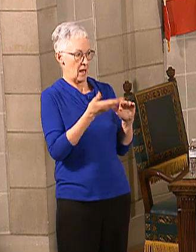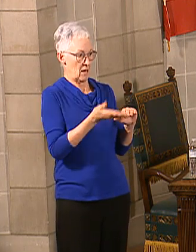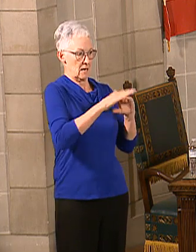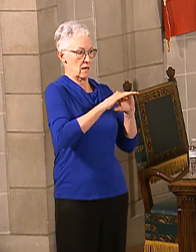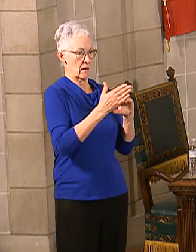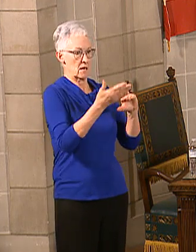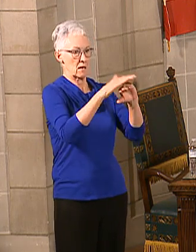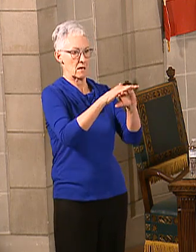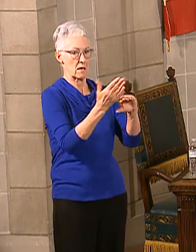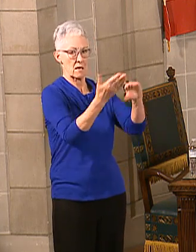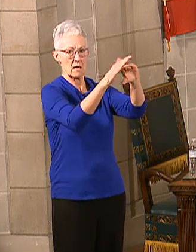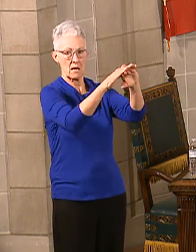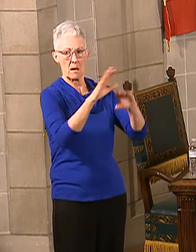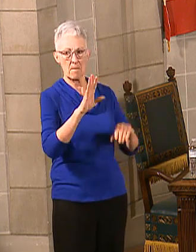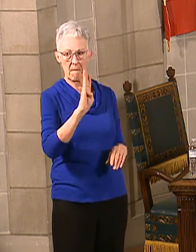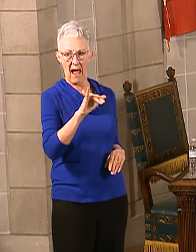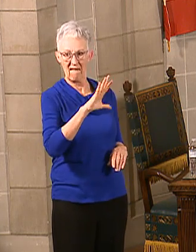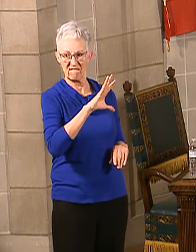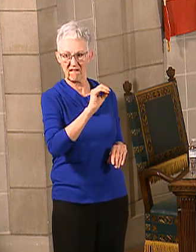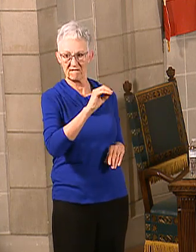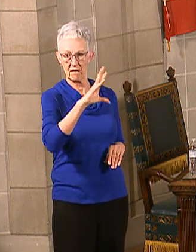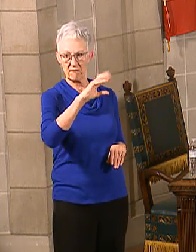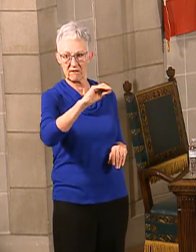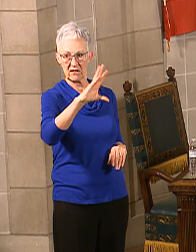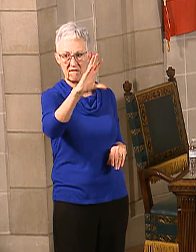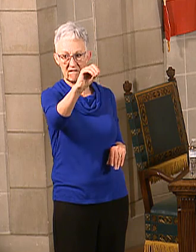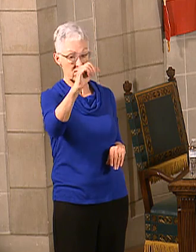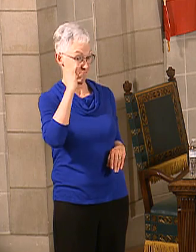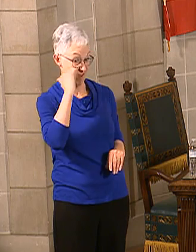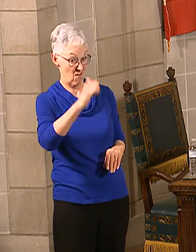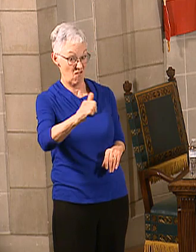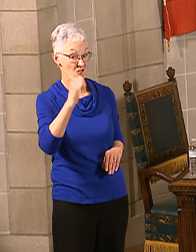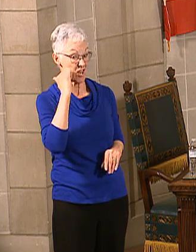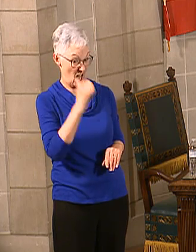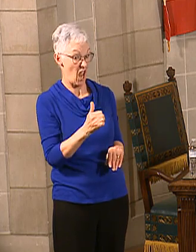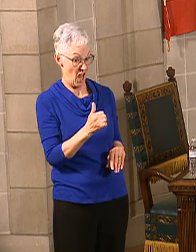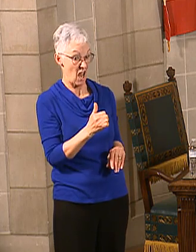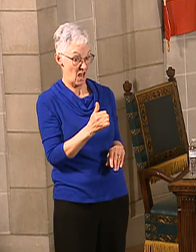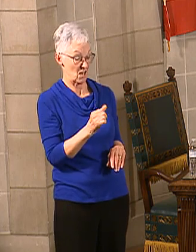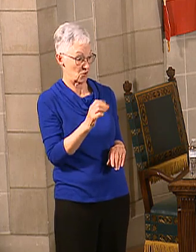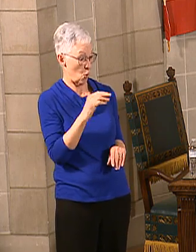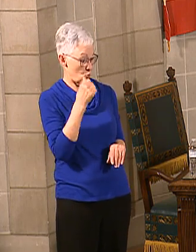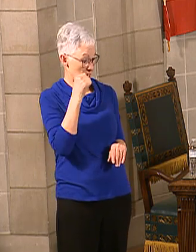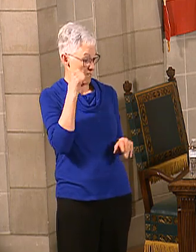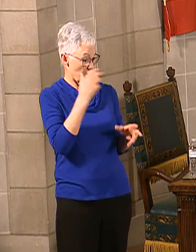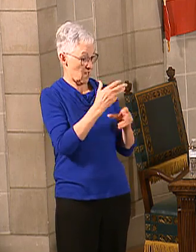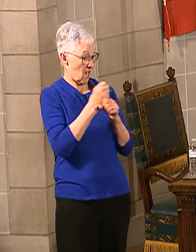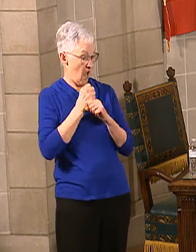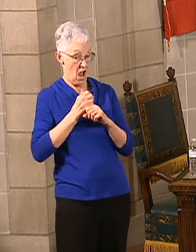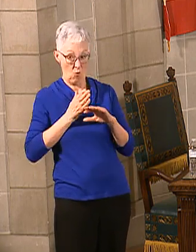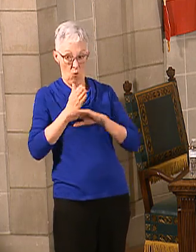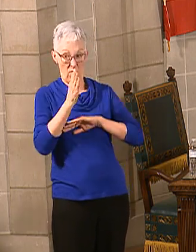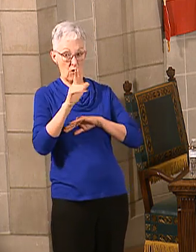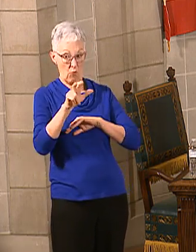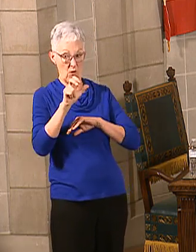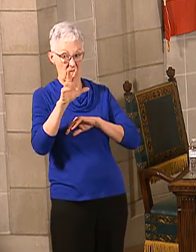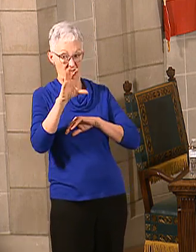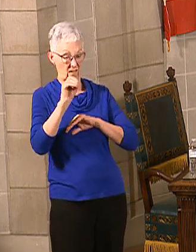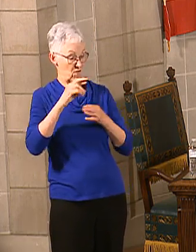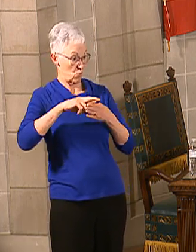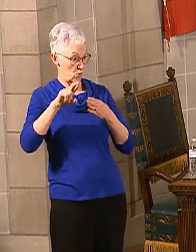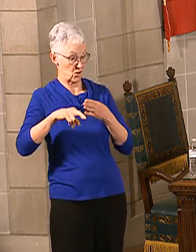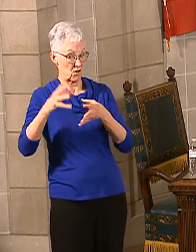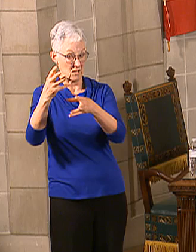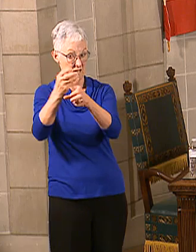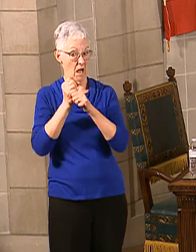back yesterday. All right, so Dr. Antone tells me that we've been increasing the results by about 50 a day to over 350 yesterday. And again, what we're trying to do